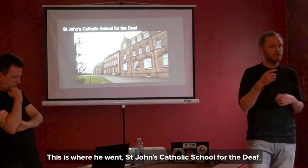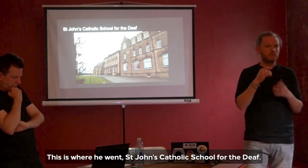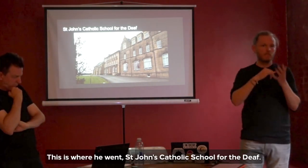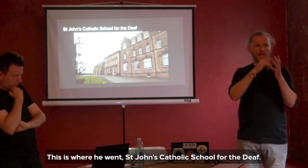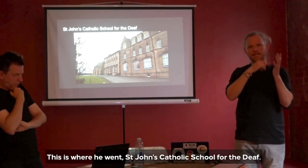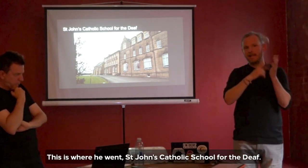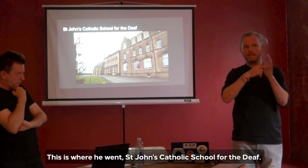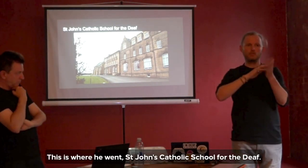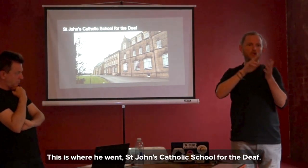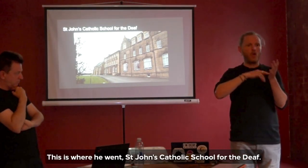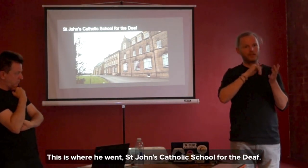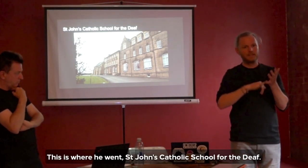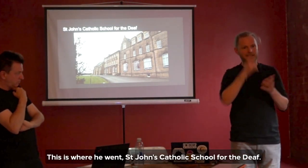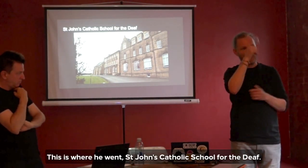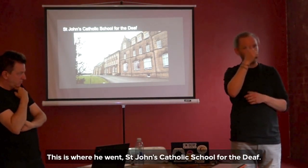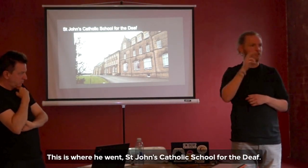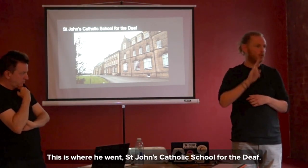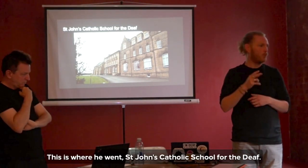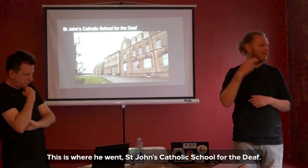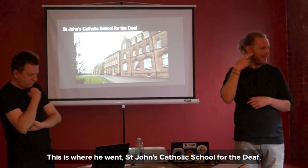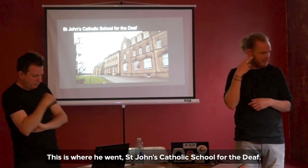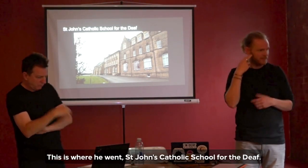went, St John's Catholic School for the Deaf.